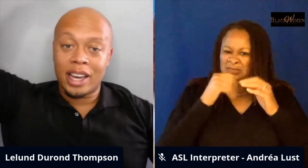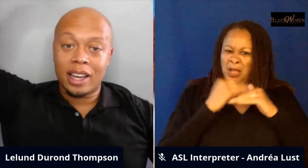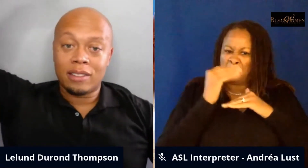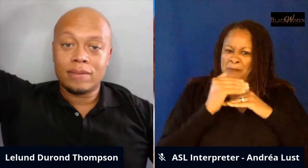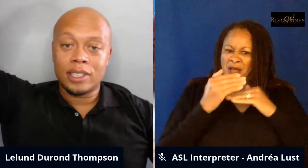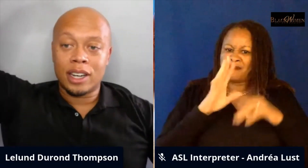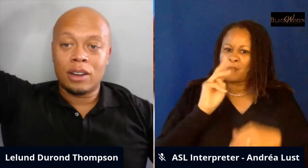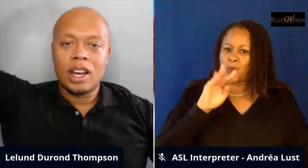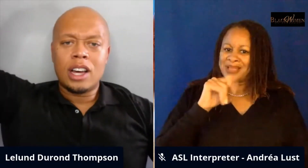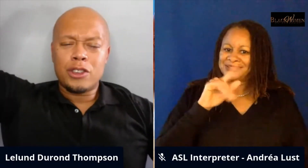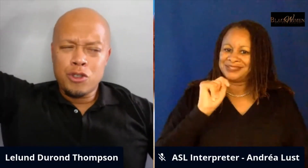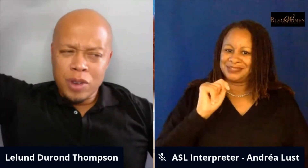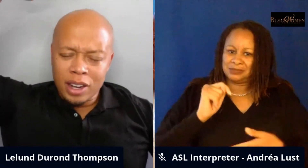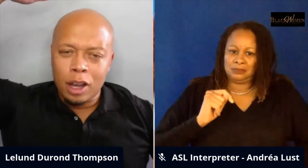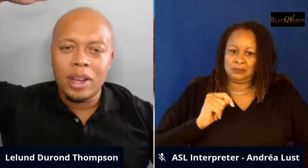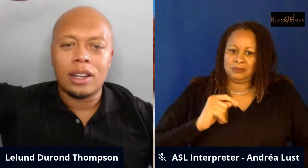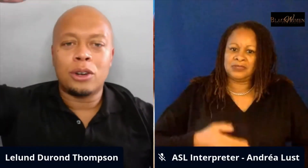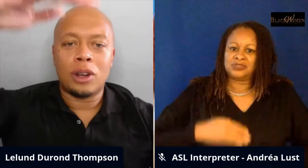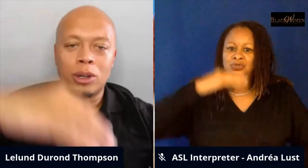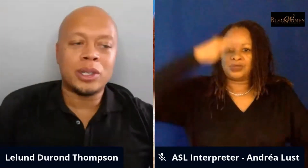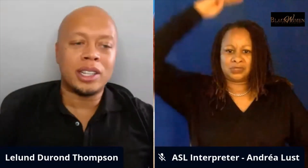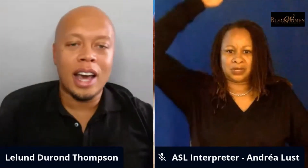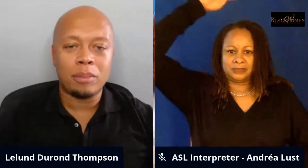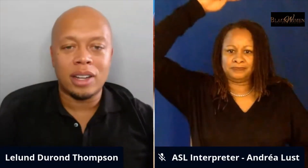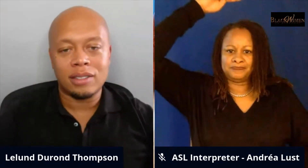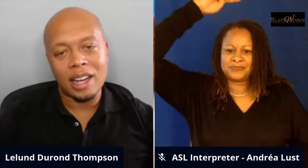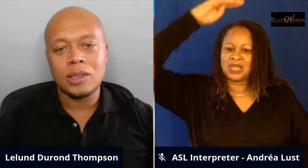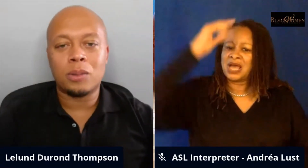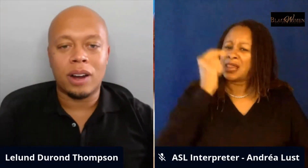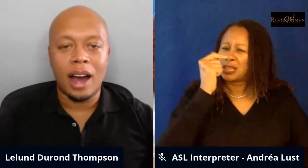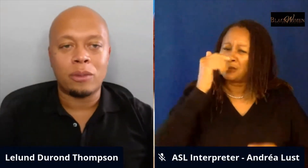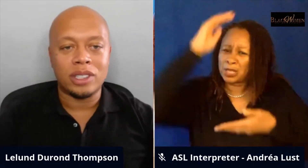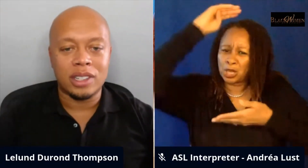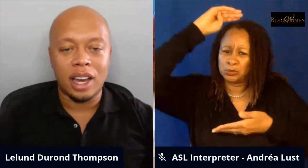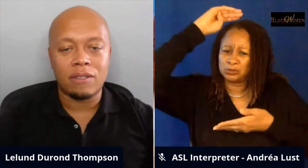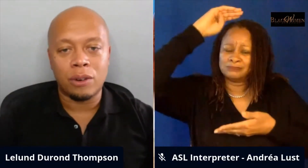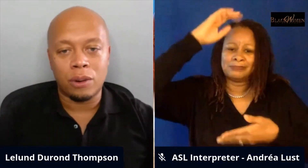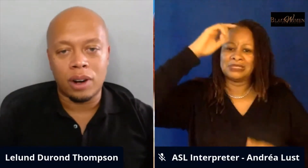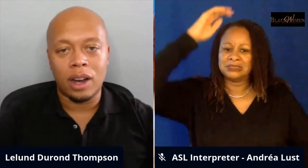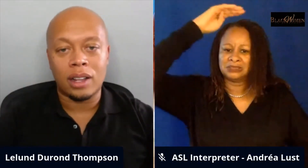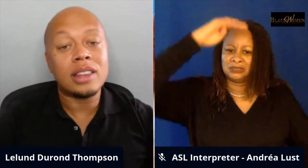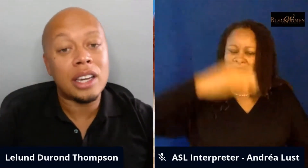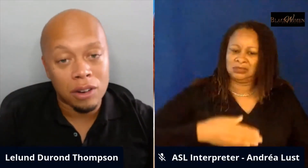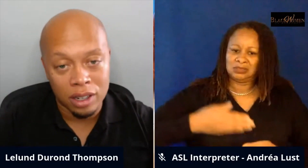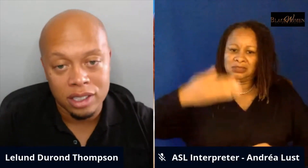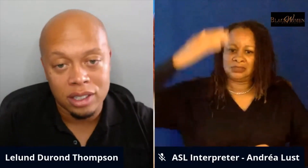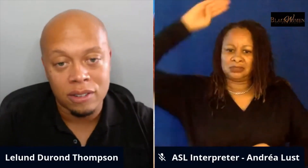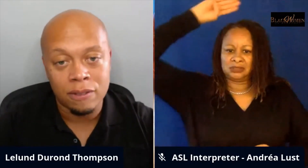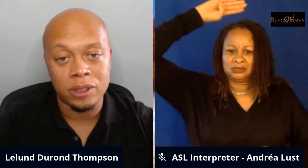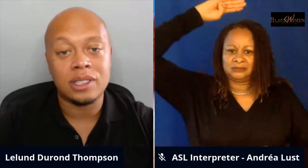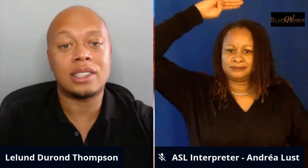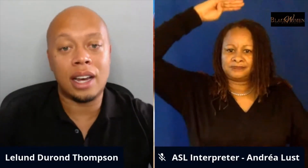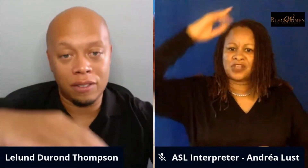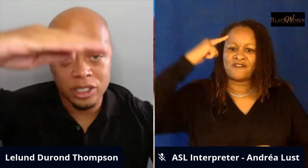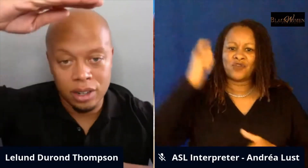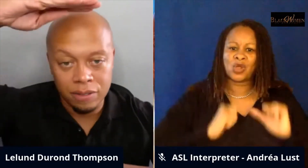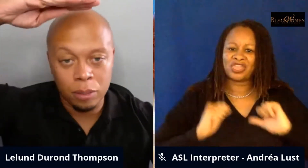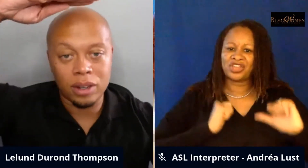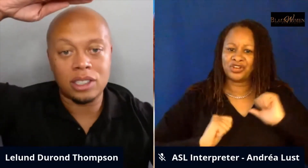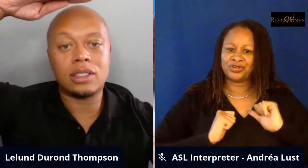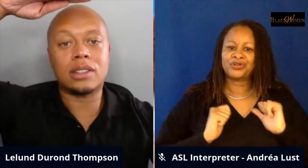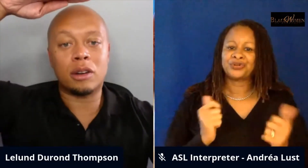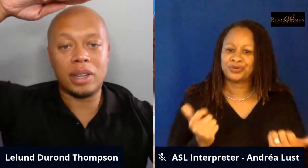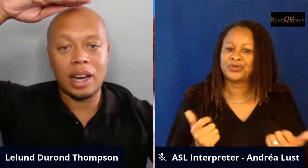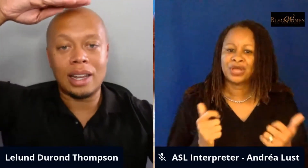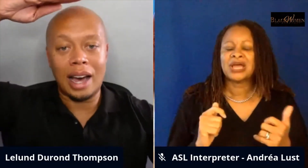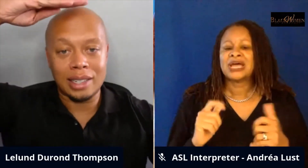of the head, you know? You can come in a little closer than that, but that's where I would stay for a theater audition versus a television and film